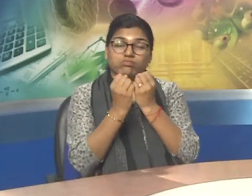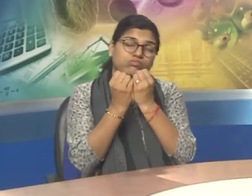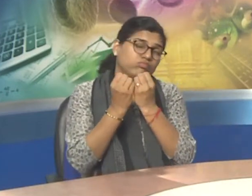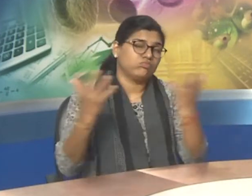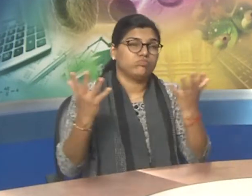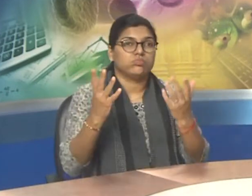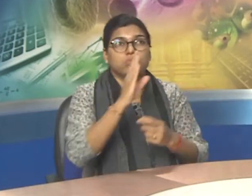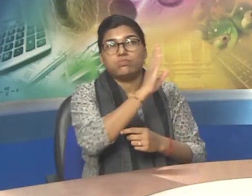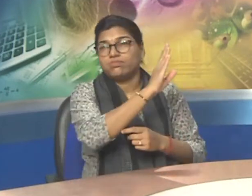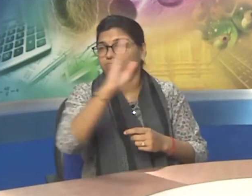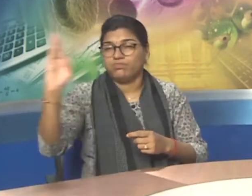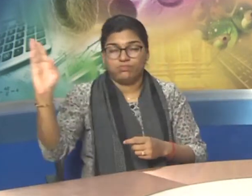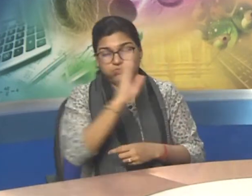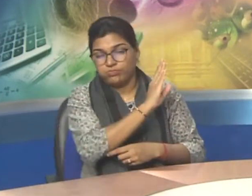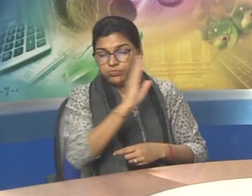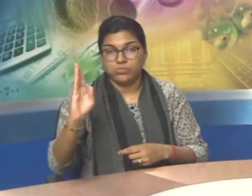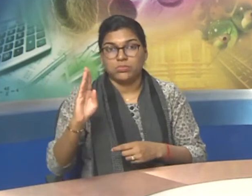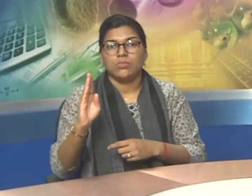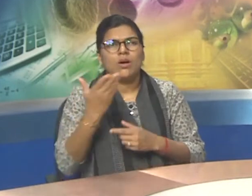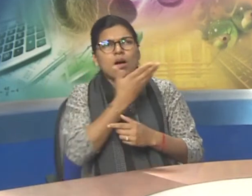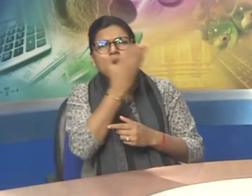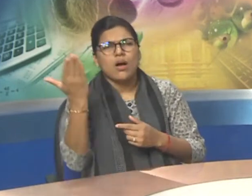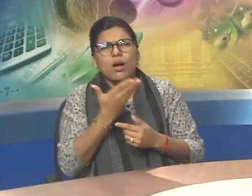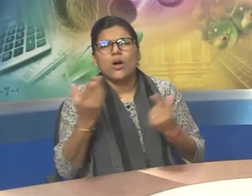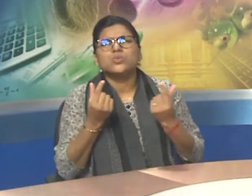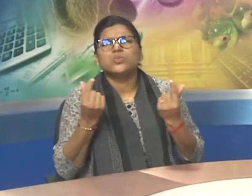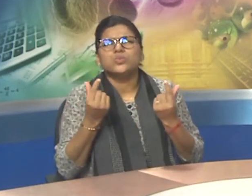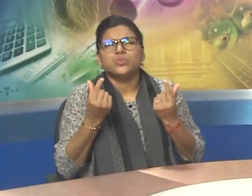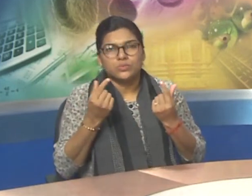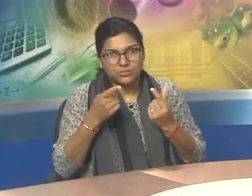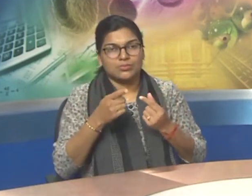states that books are for use.